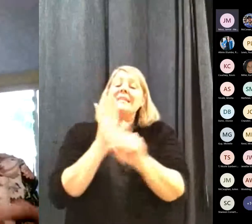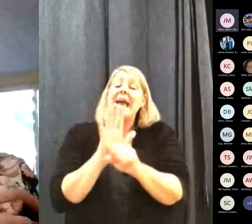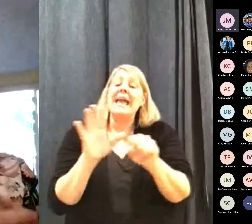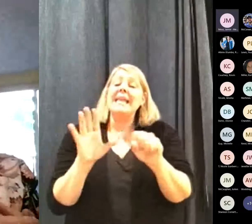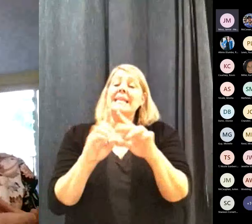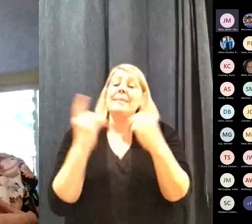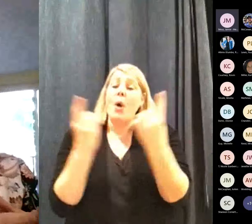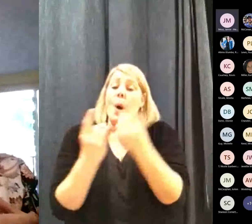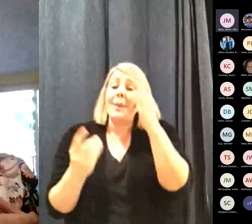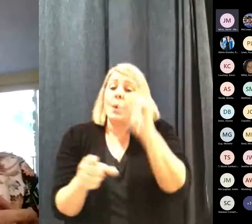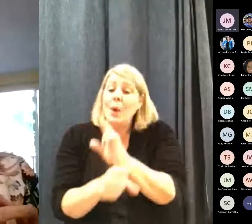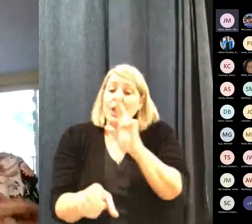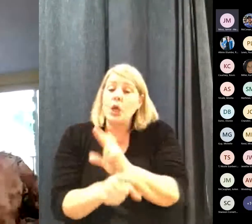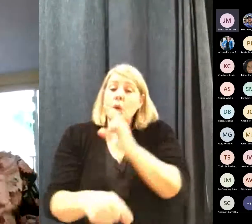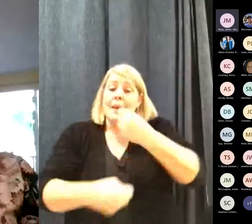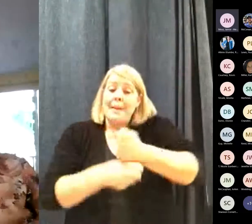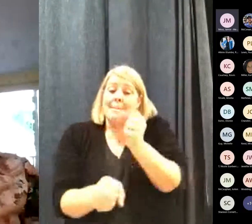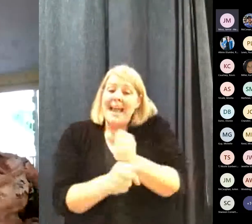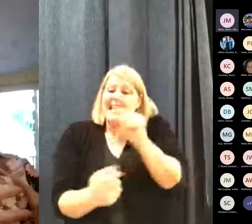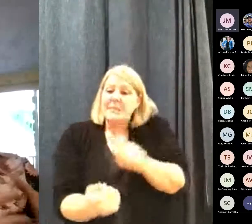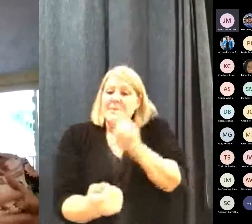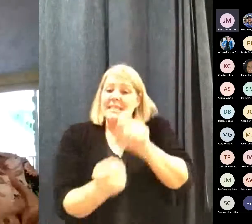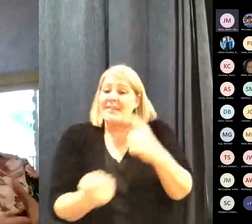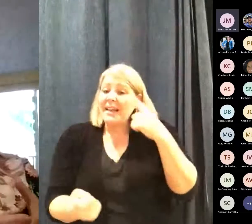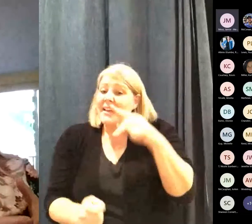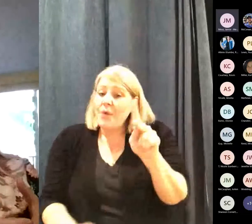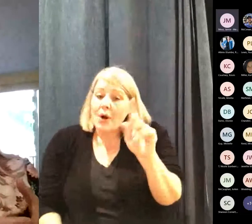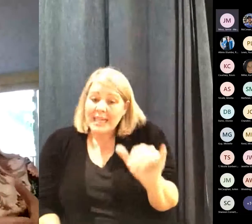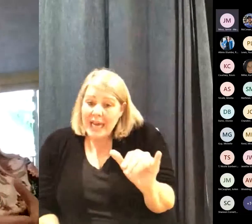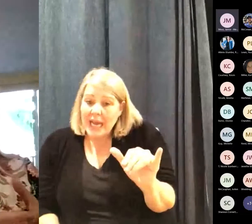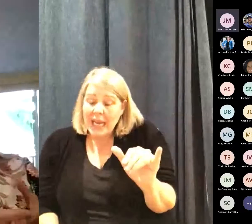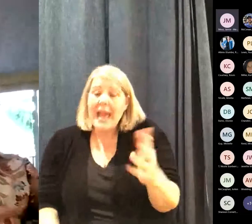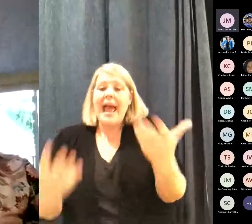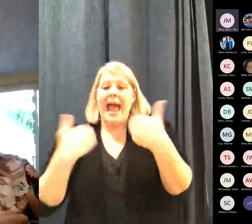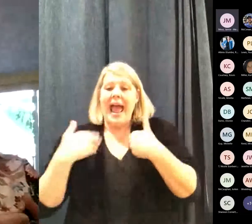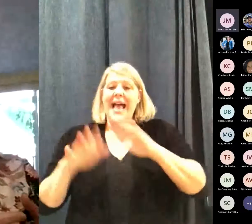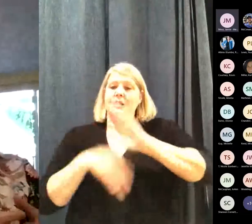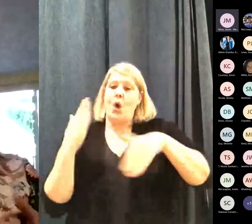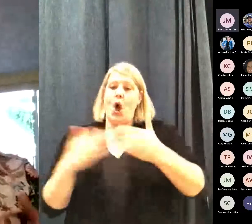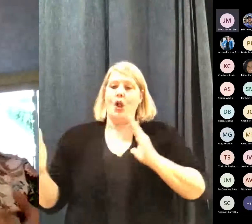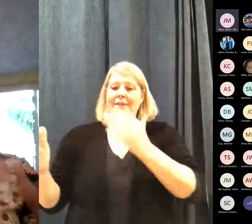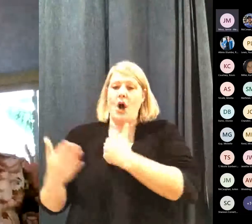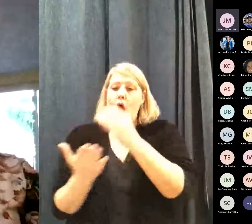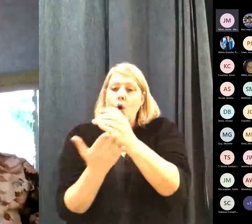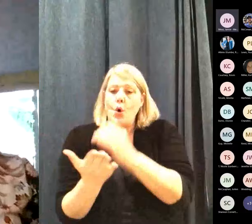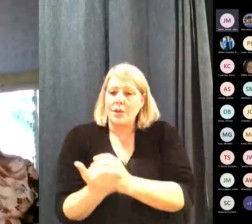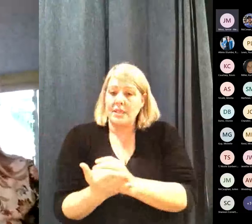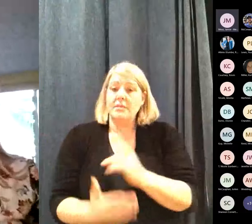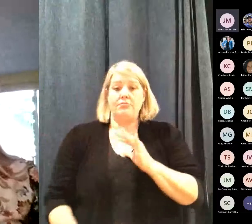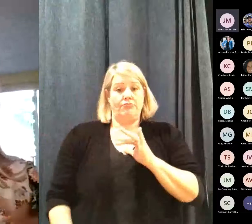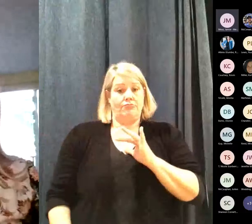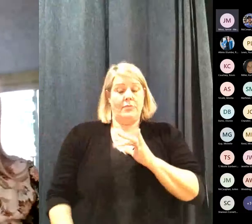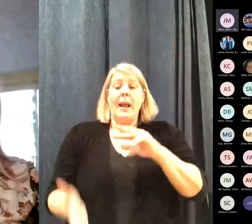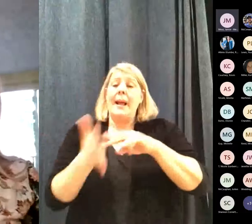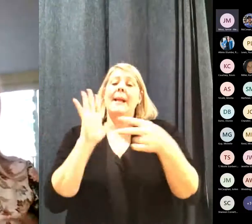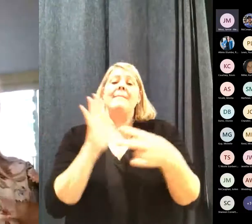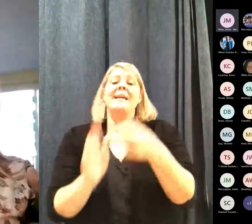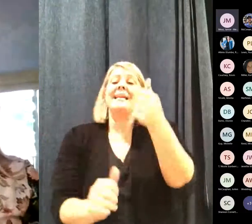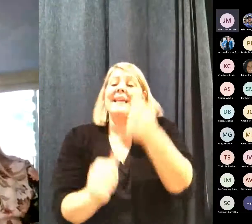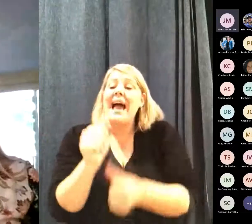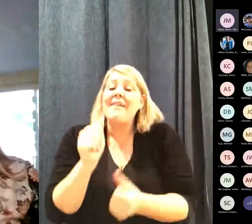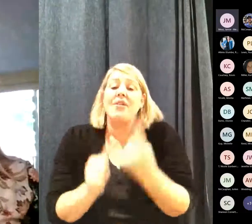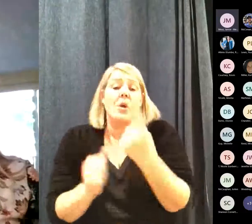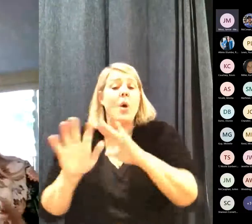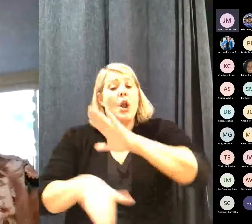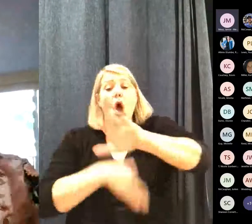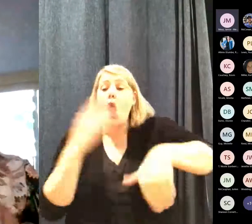created specifically for Kentucky, and it houses all of the courses. So the nice thing about that is that everybody, all of the LEAs,